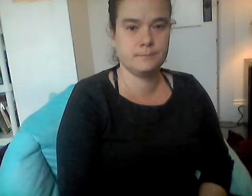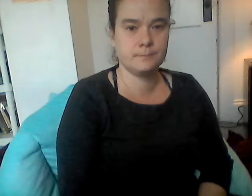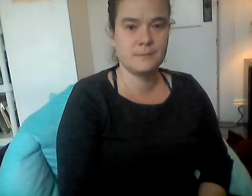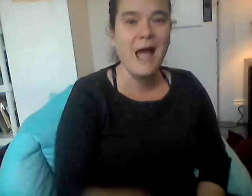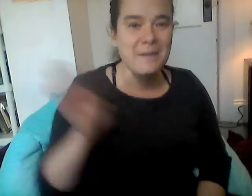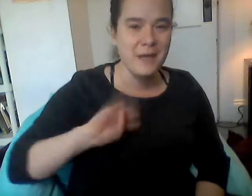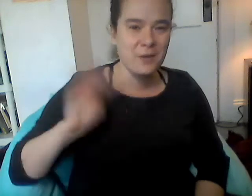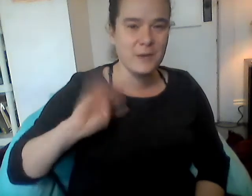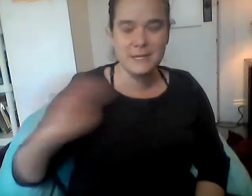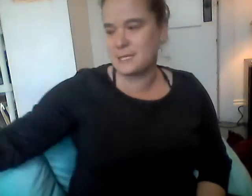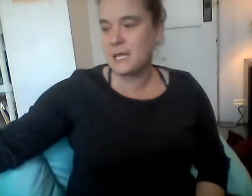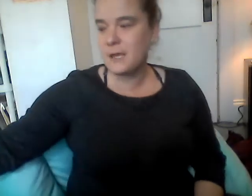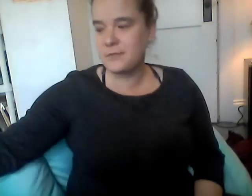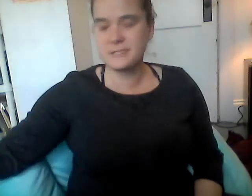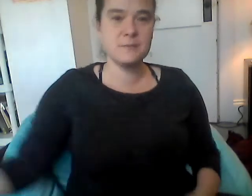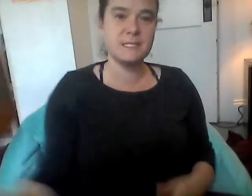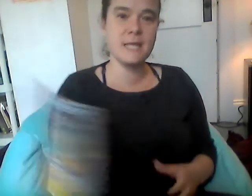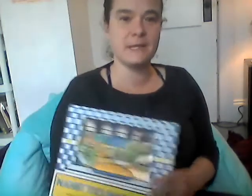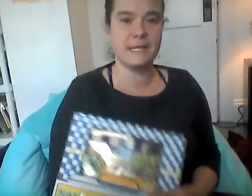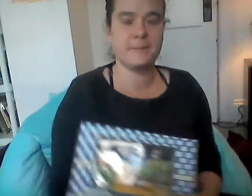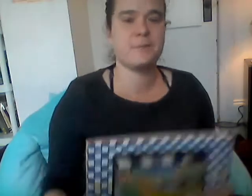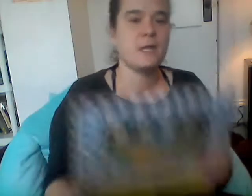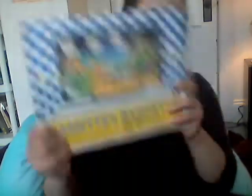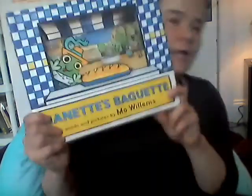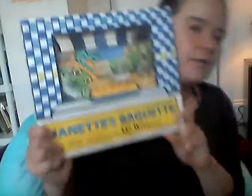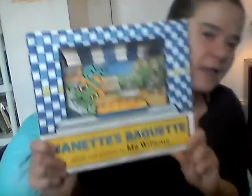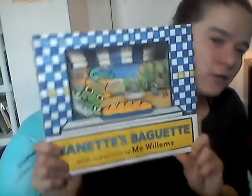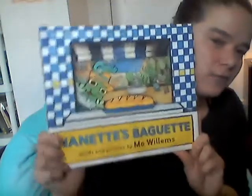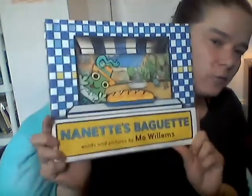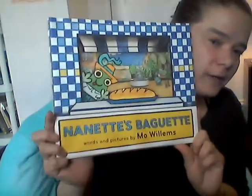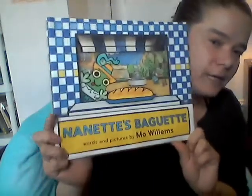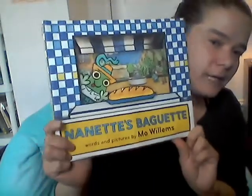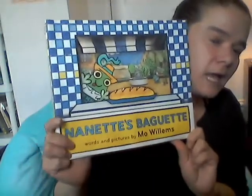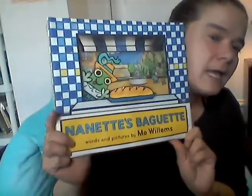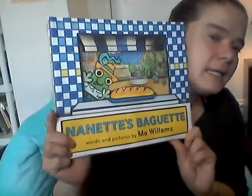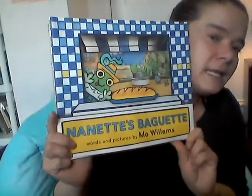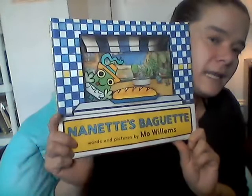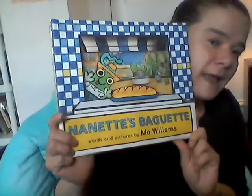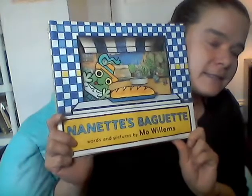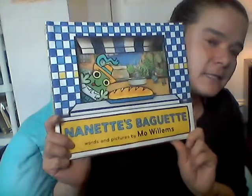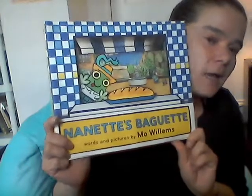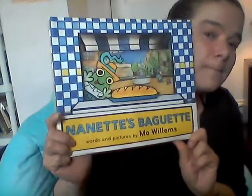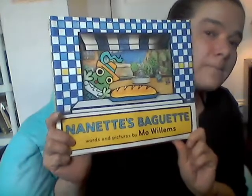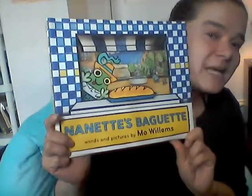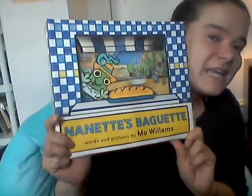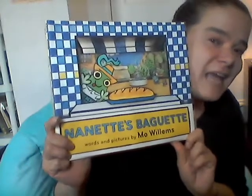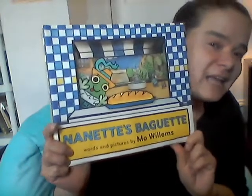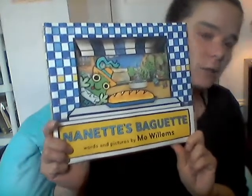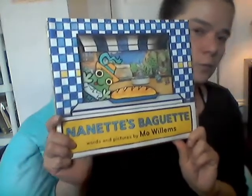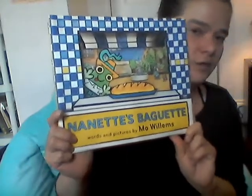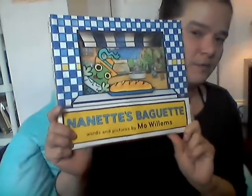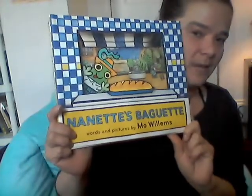Hi, penguins. This is Miss Emily. Thank you for reading Nanette's Baguette with me.